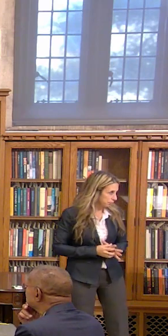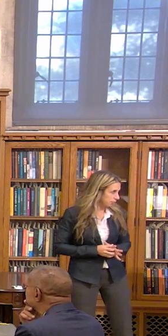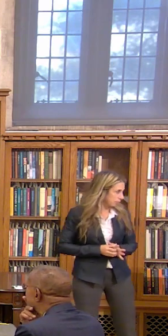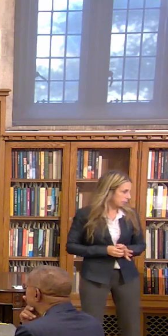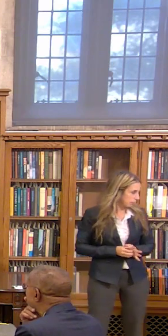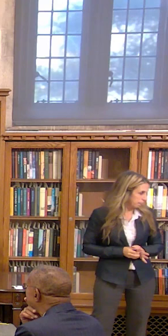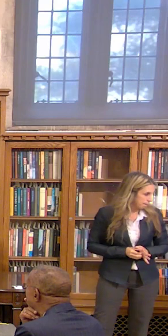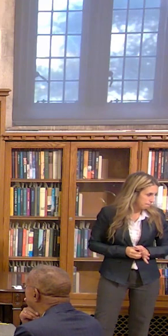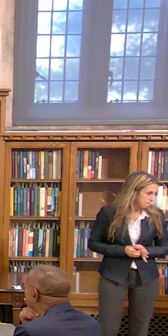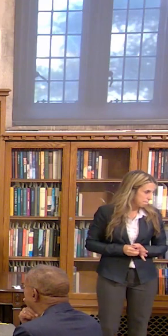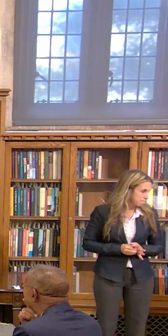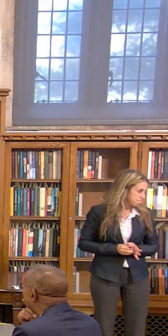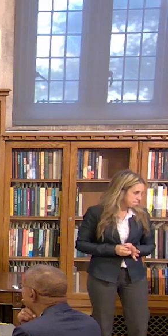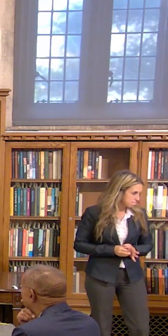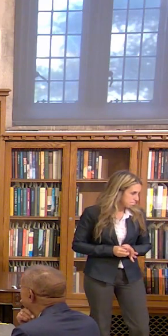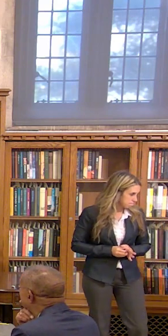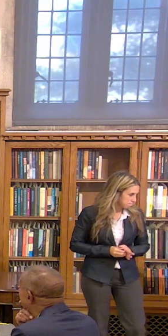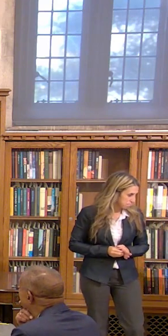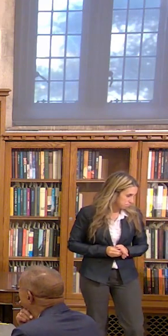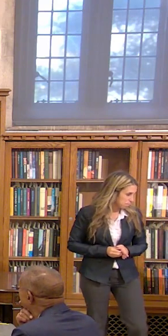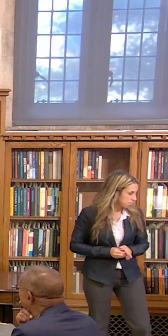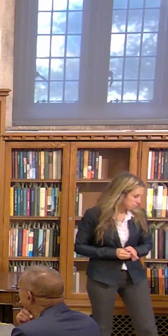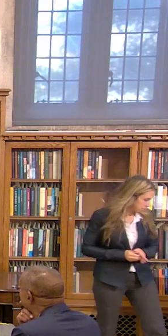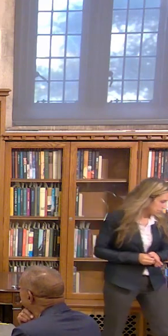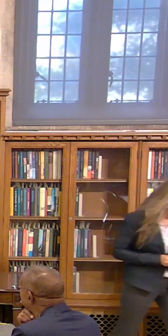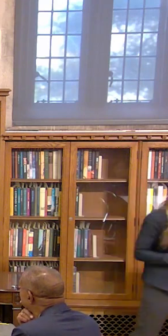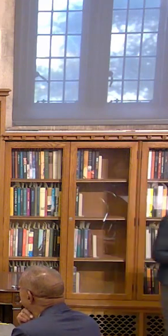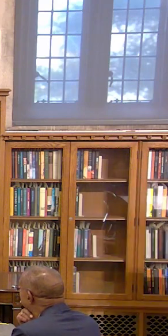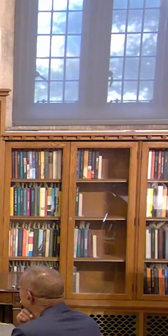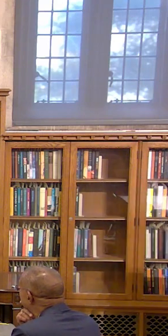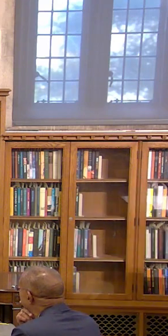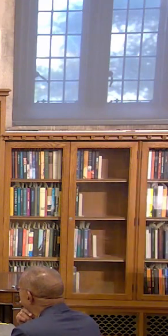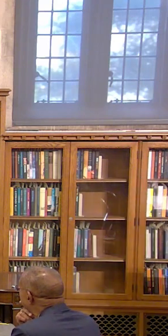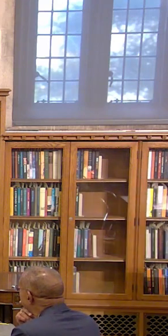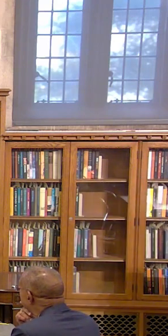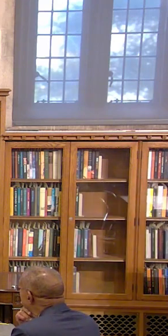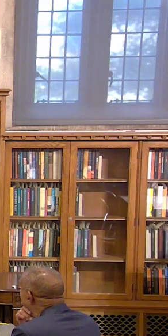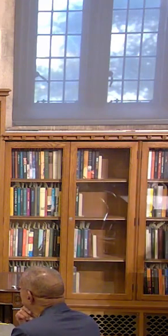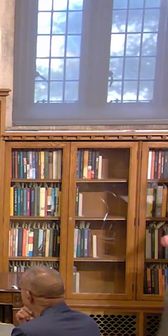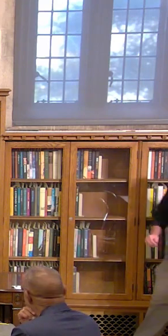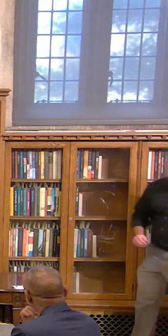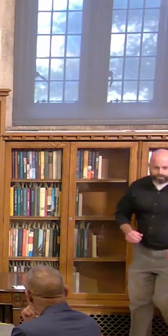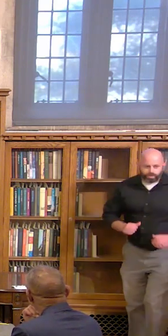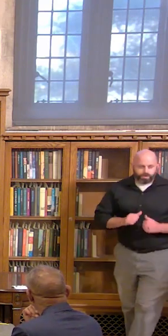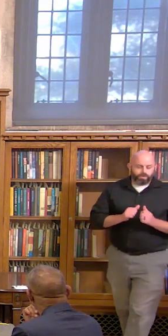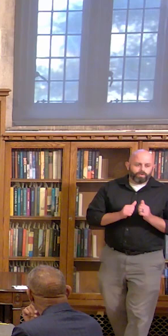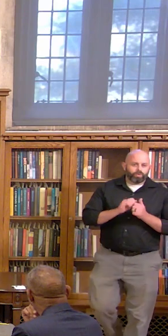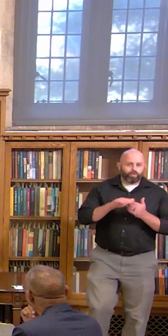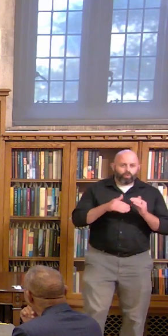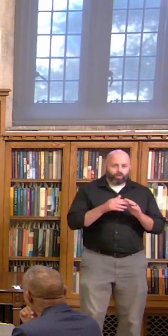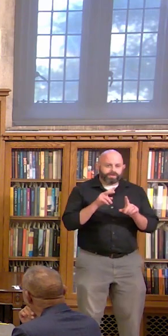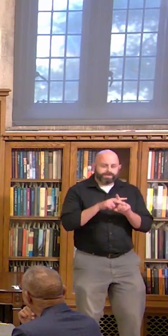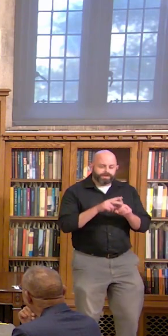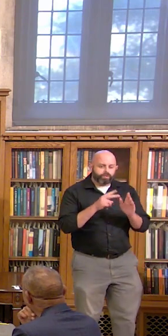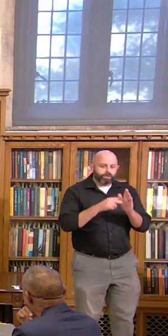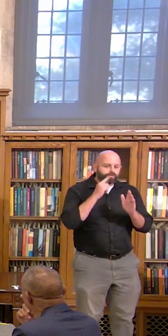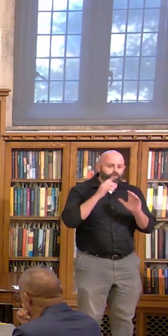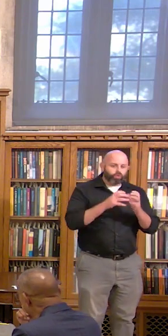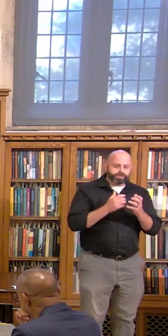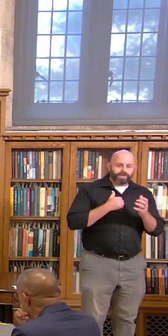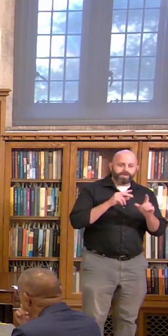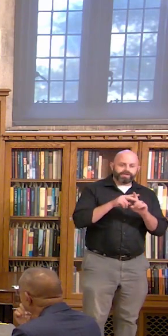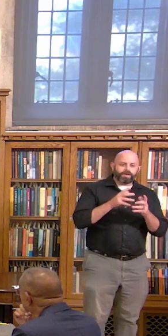say so with all of the assigned readings for this course I also incorporate a lot of music and